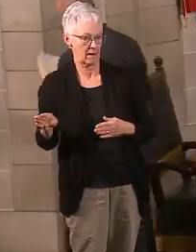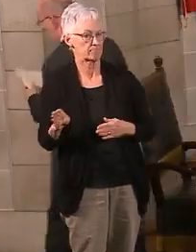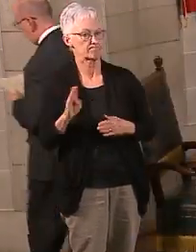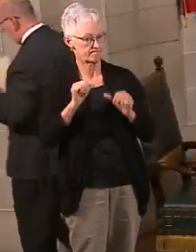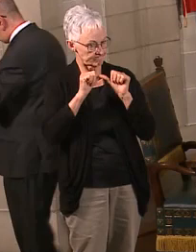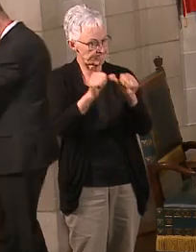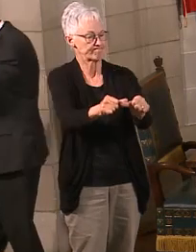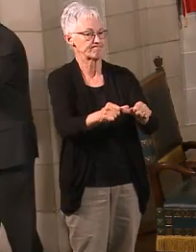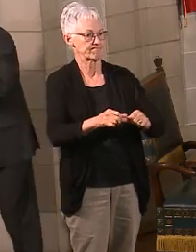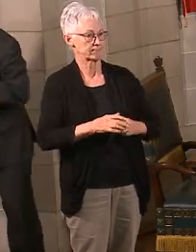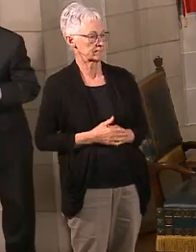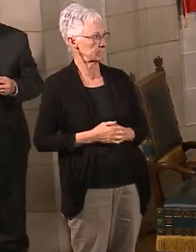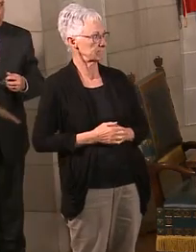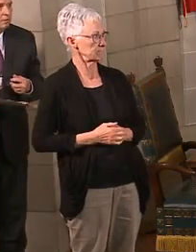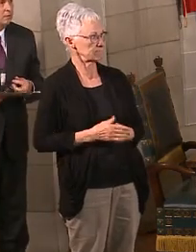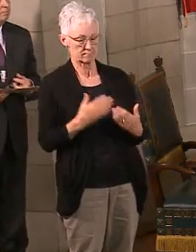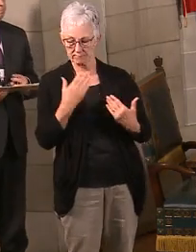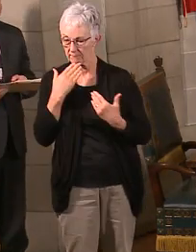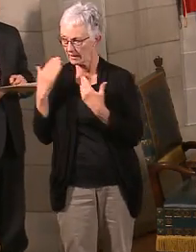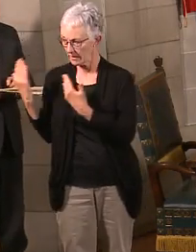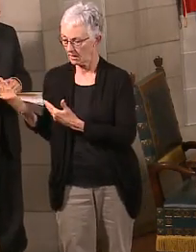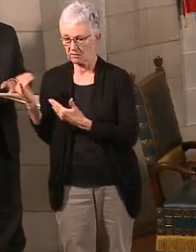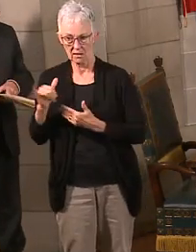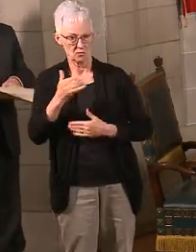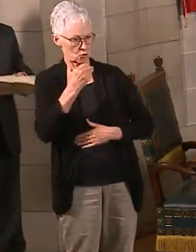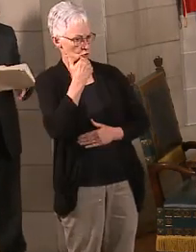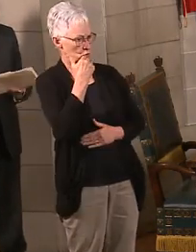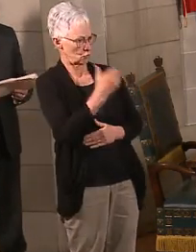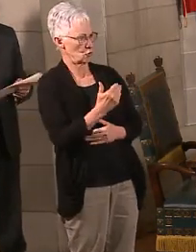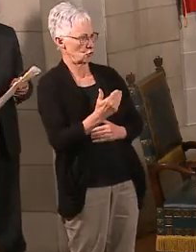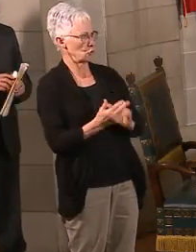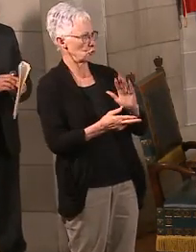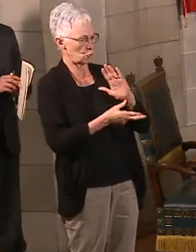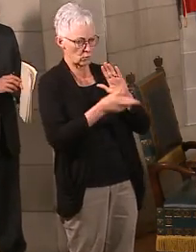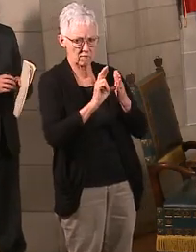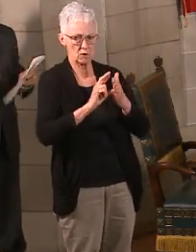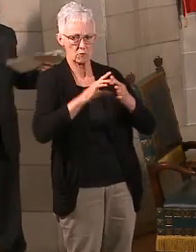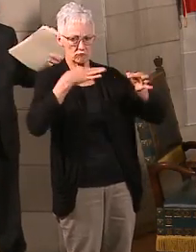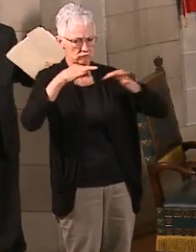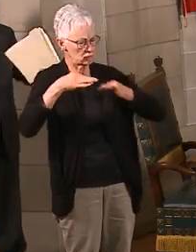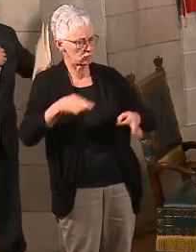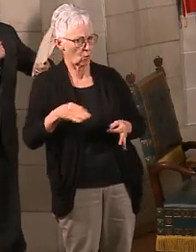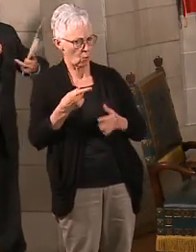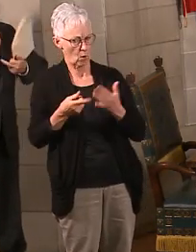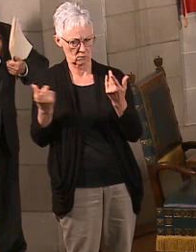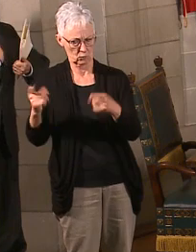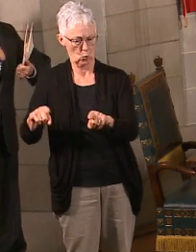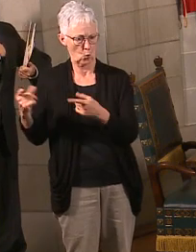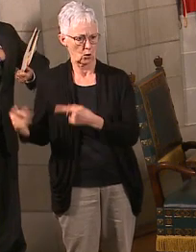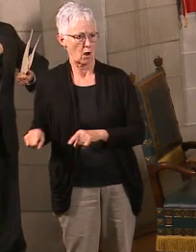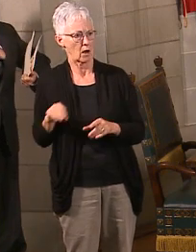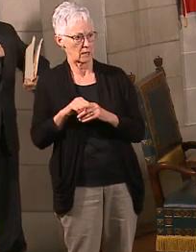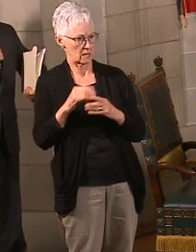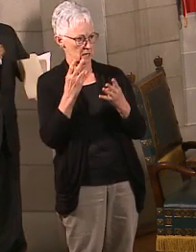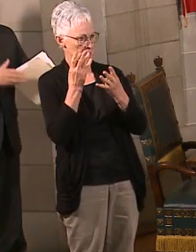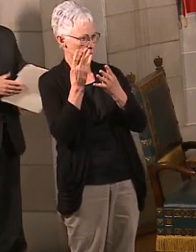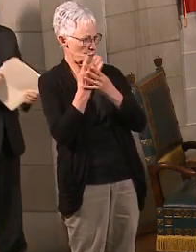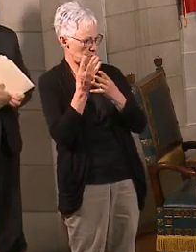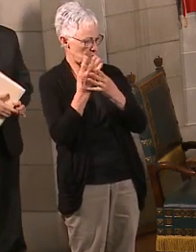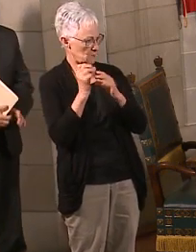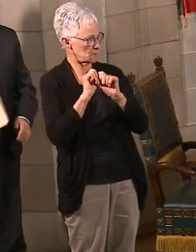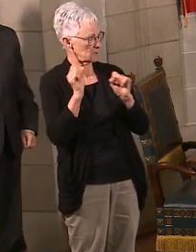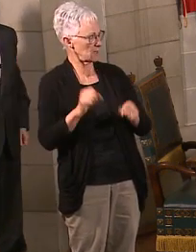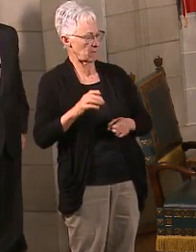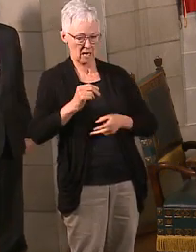Thank you very much, Scott. I appreciate that in-depth review of what you're doing and all your great work by you and your teammates to be able to care for the inmates that